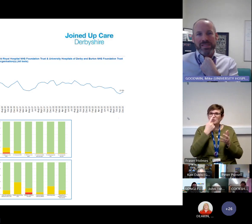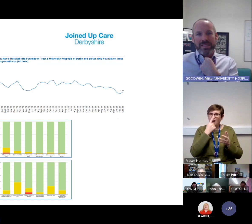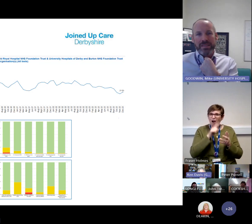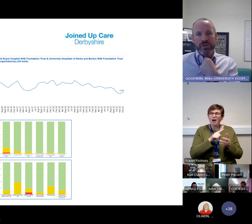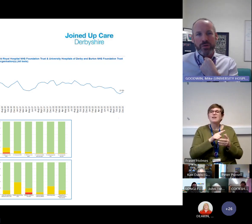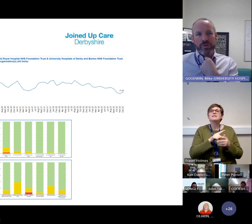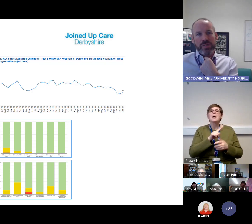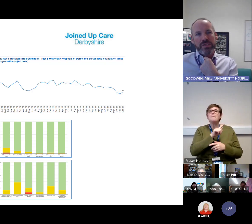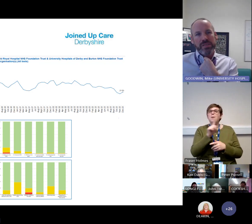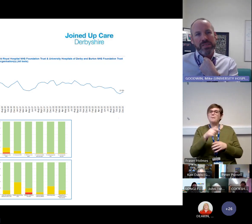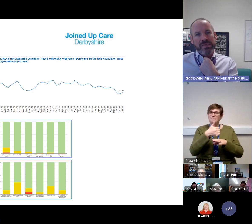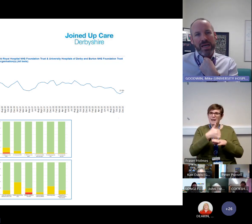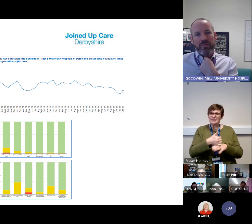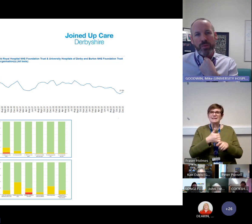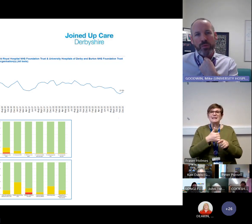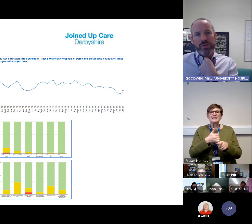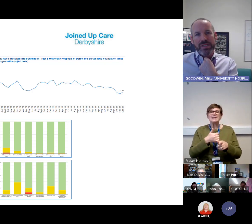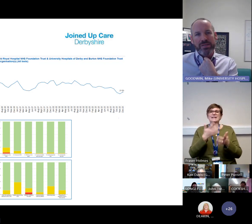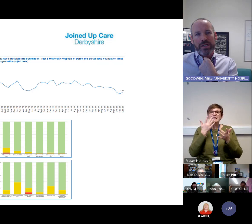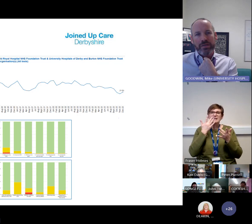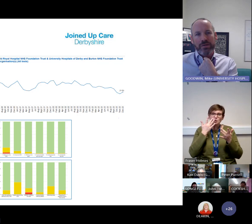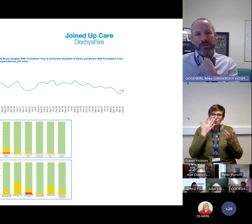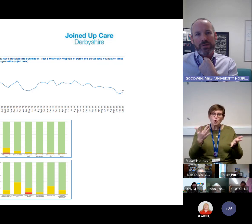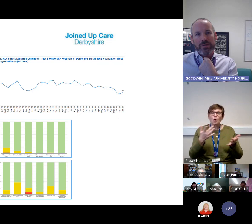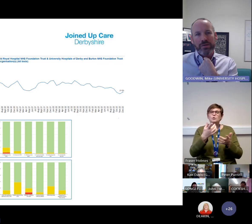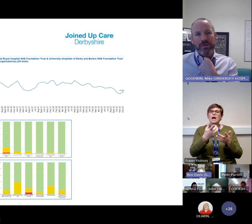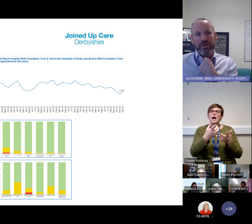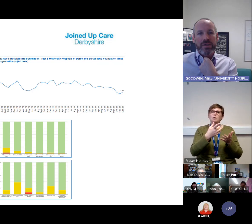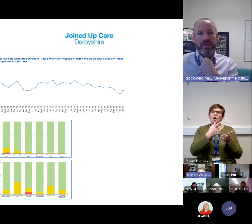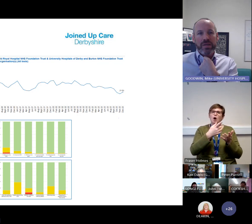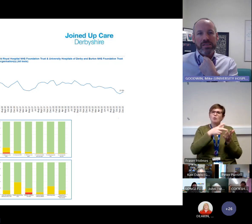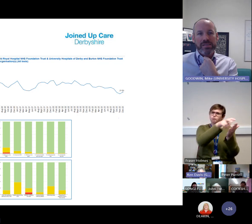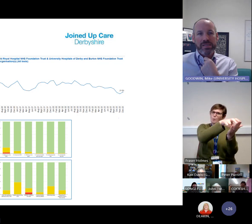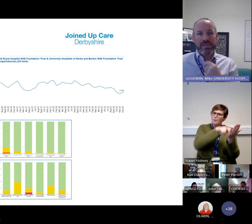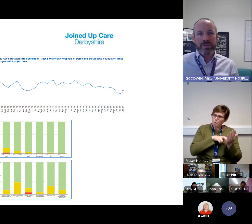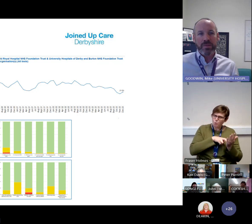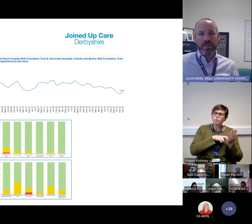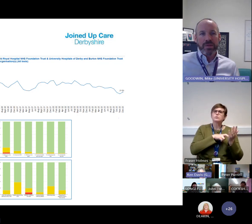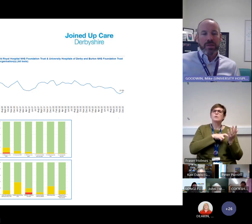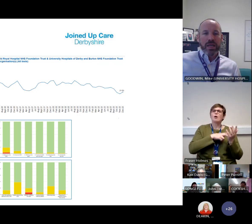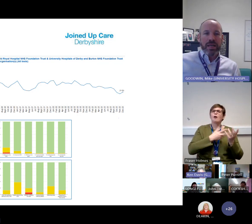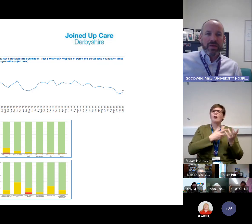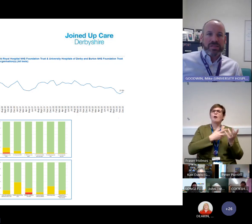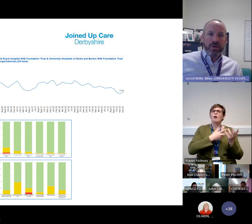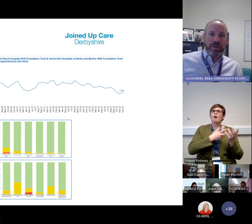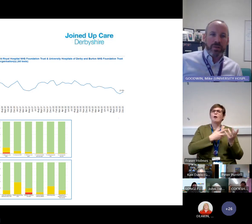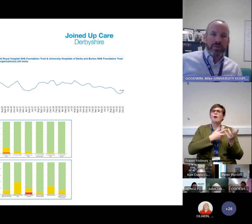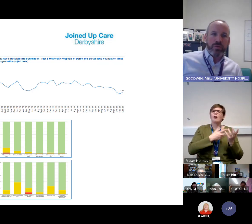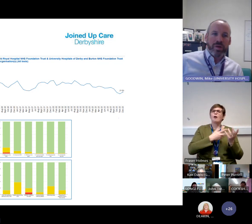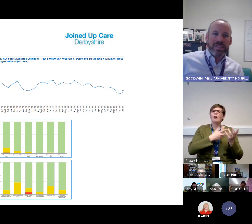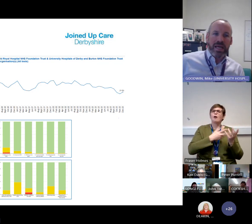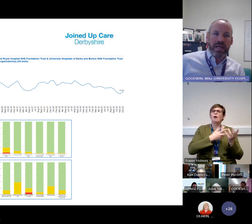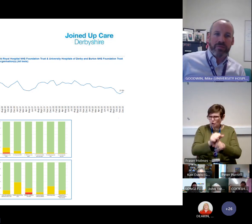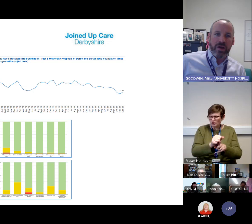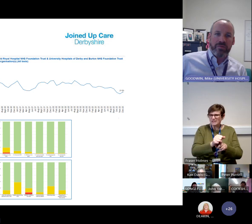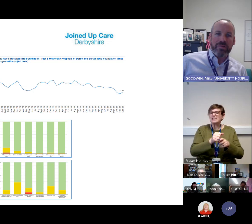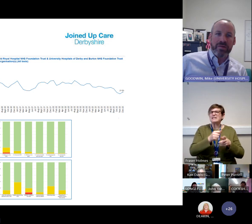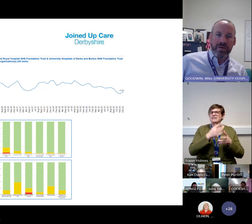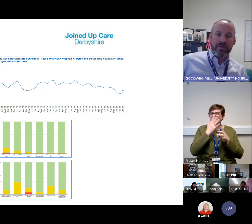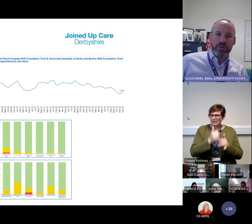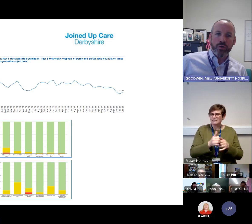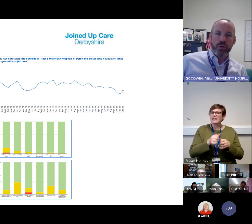this basically shows us is this is our reported diagnostic performance as a system. And historically, we've always had